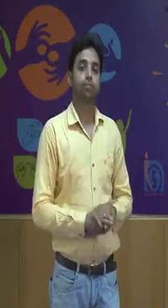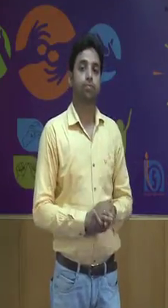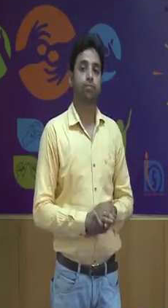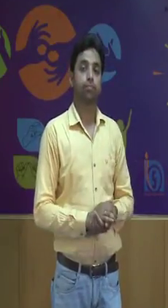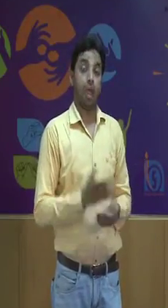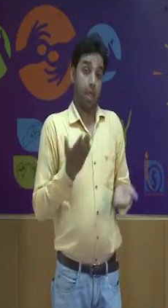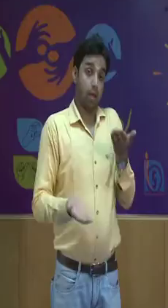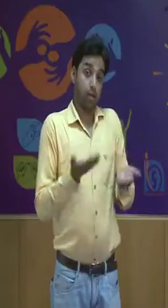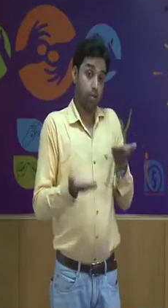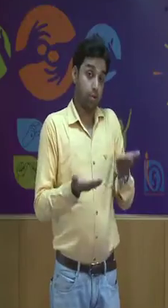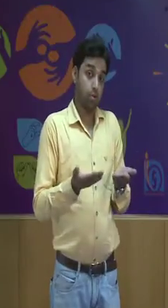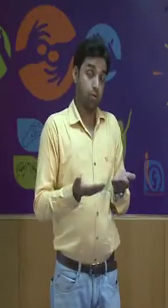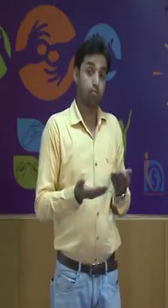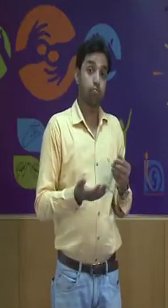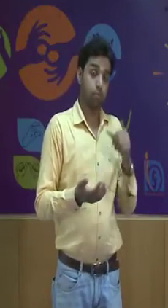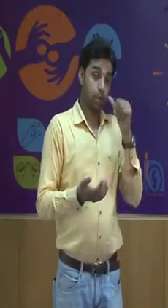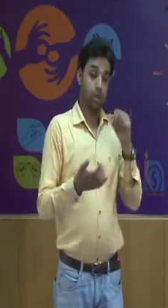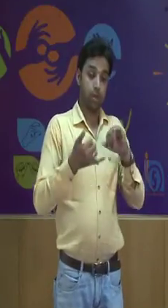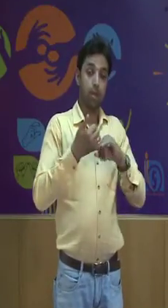Comparison of Indian slave system